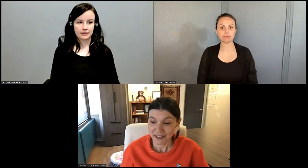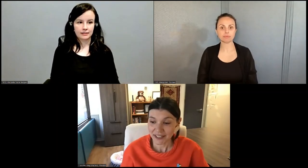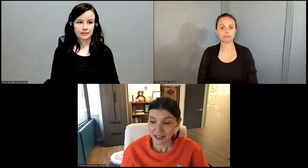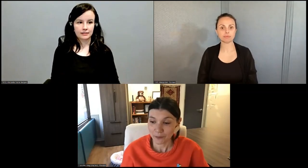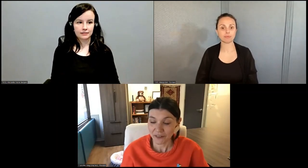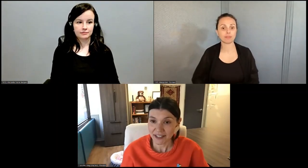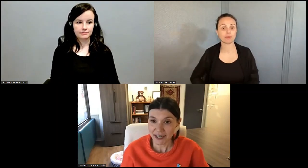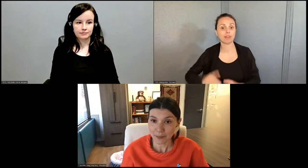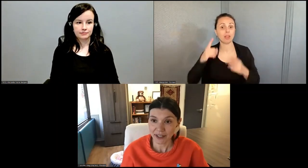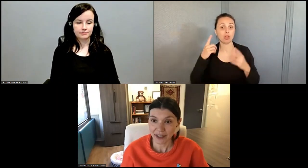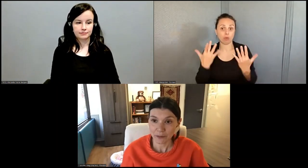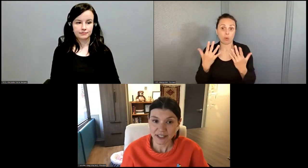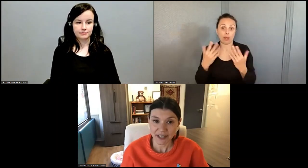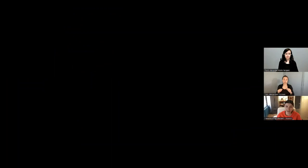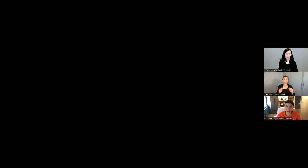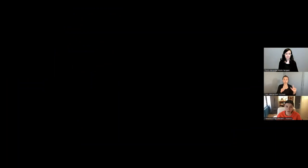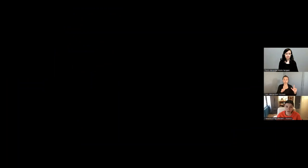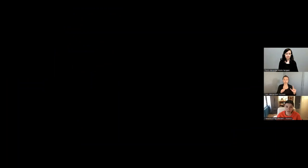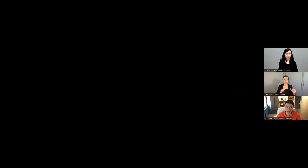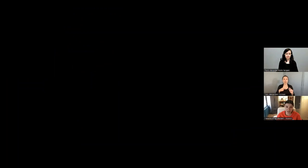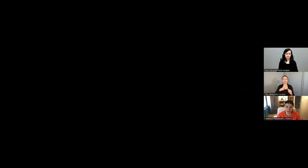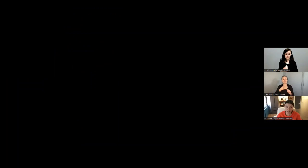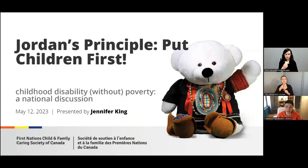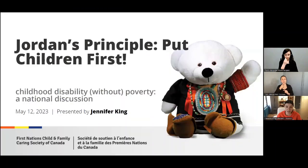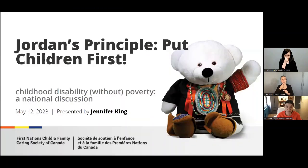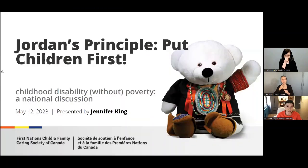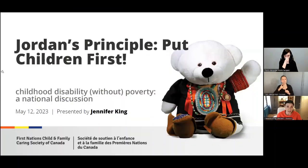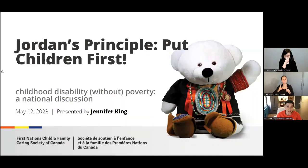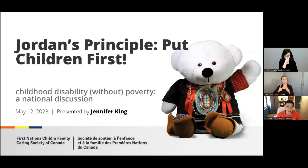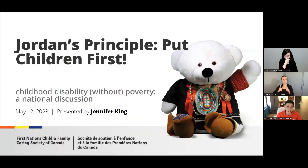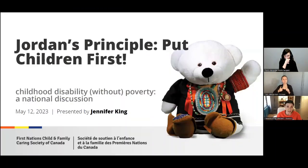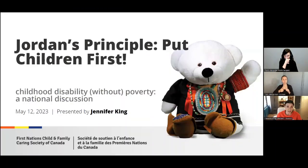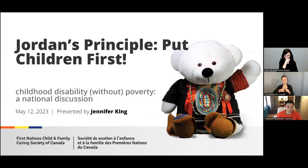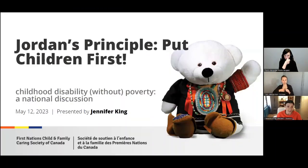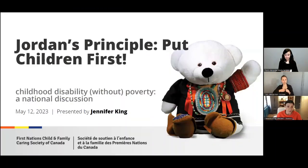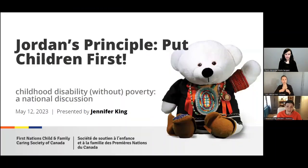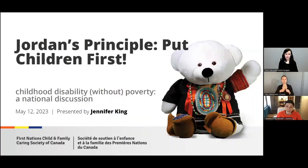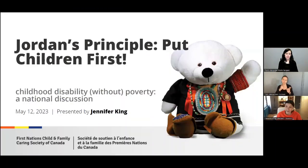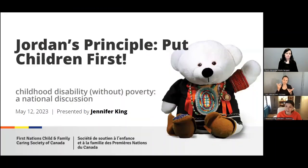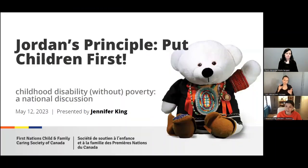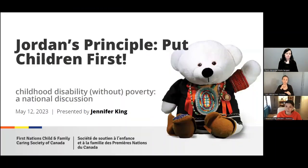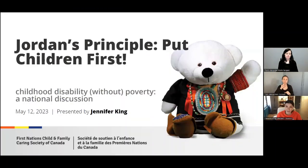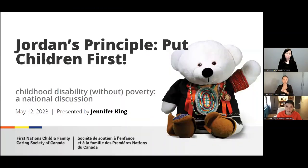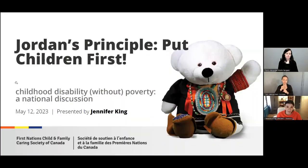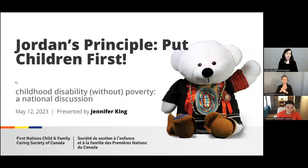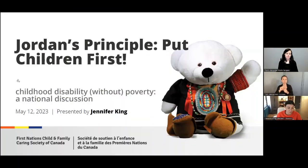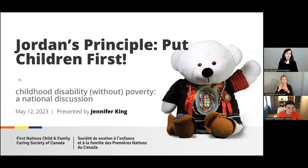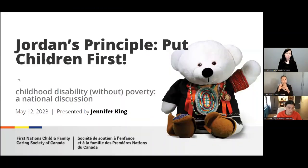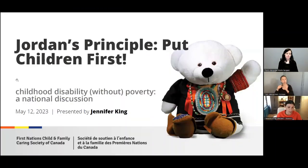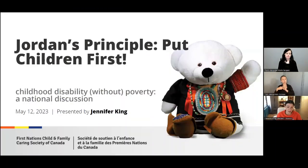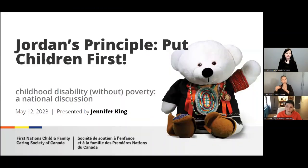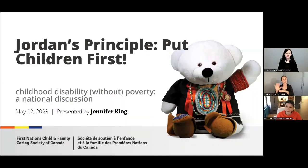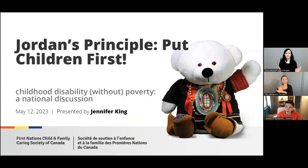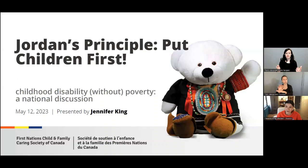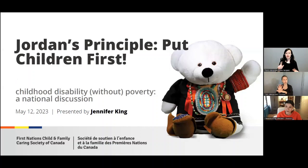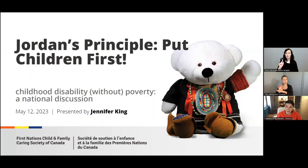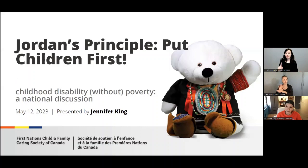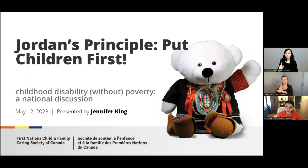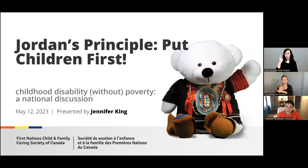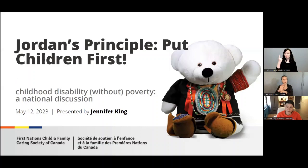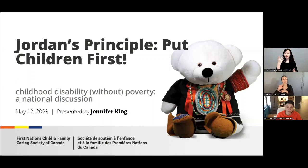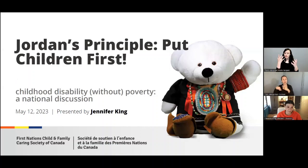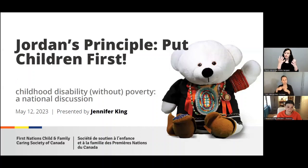In the meantime, while that's happening, I will say that I wanted to start actually with a little video about